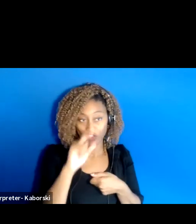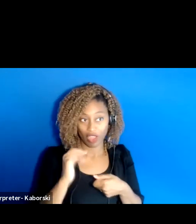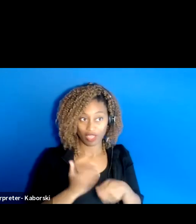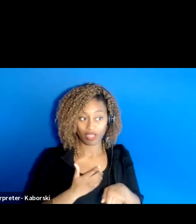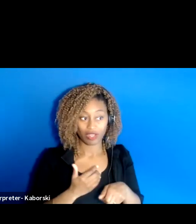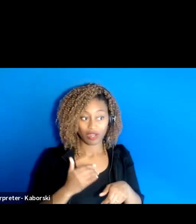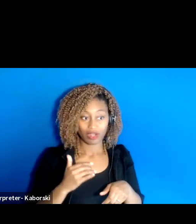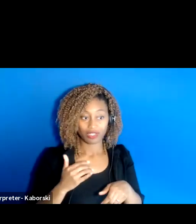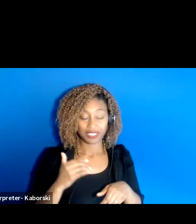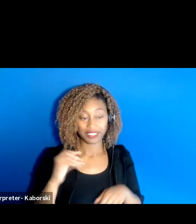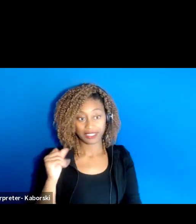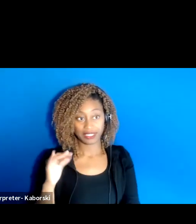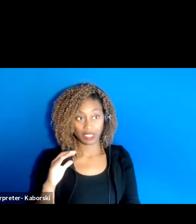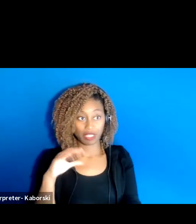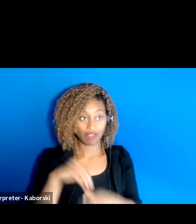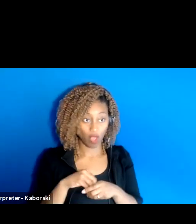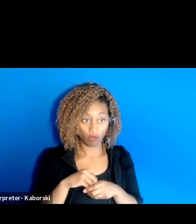in. We